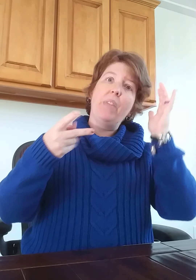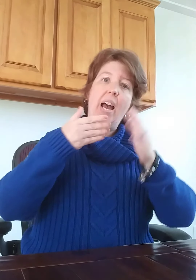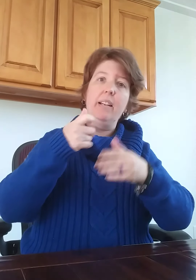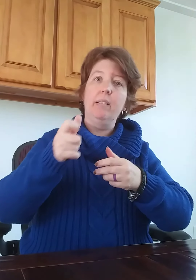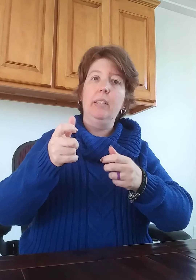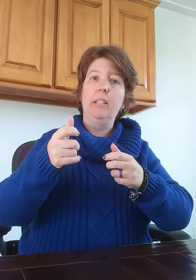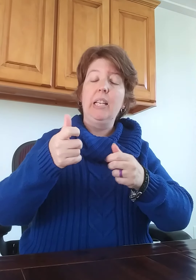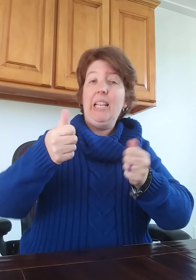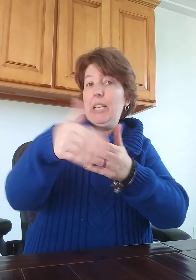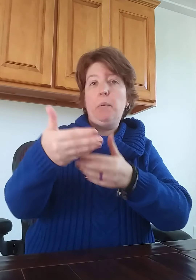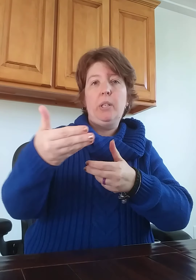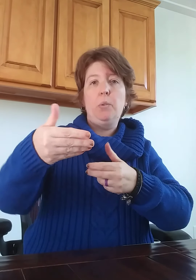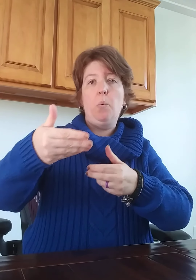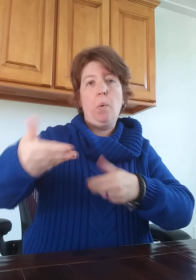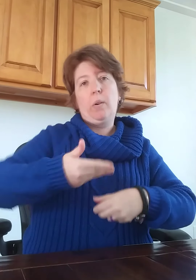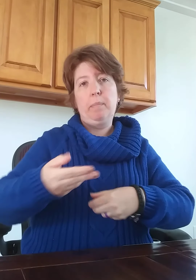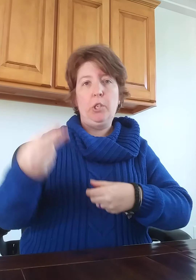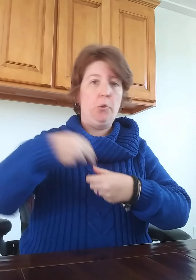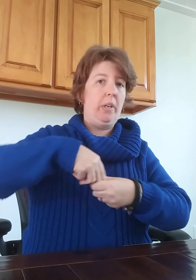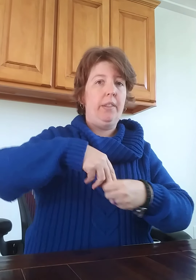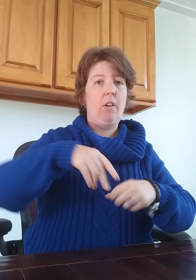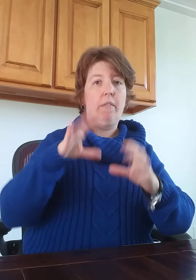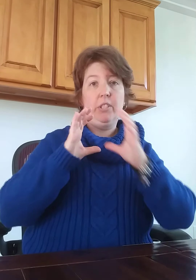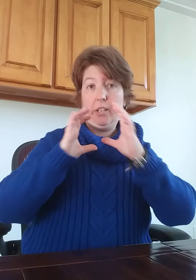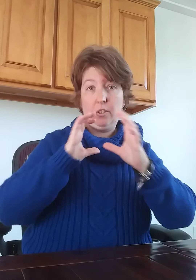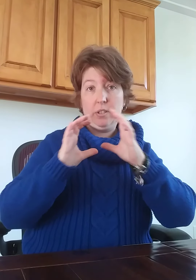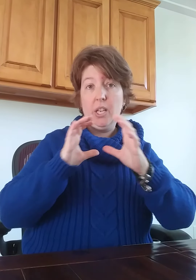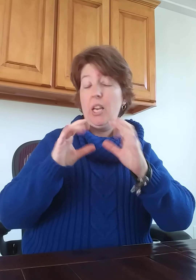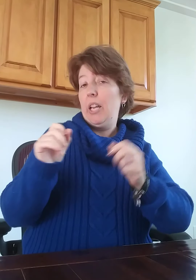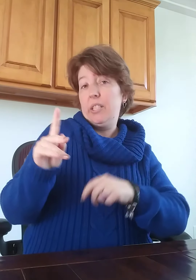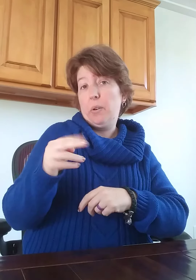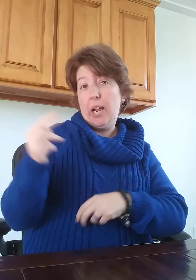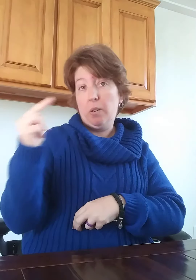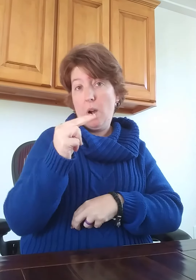that anyone's welcome to join in the conversation and it's okay to watch.